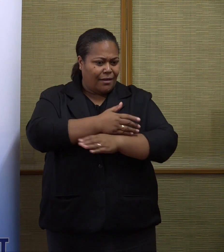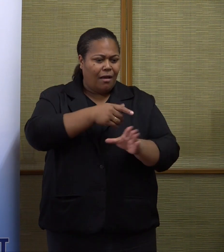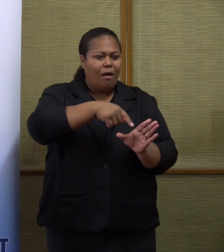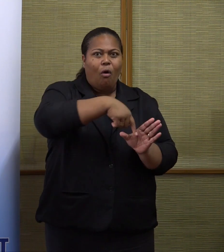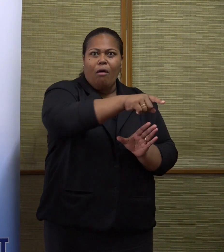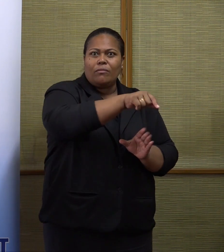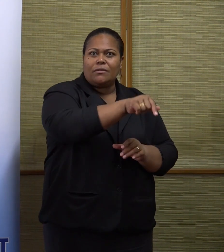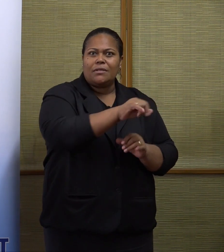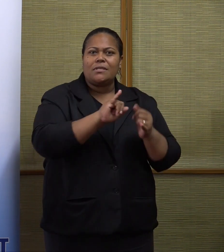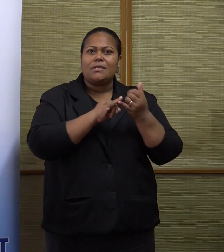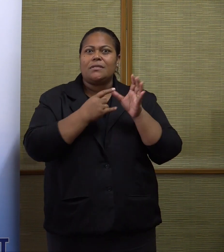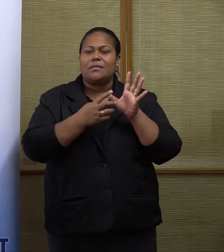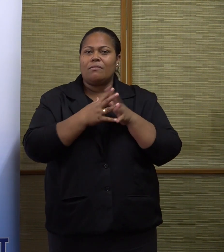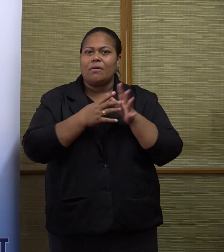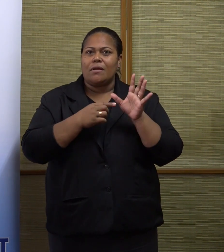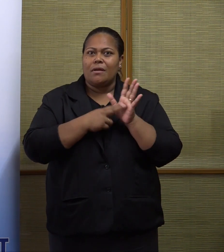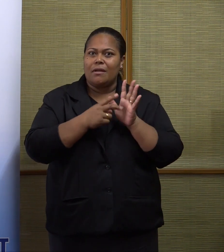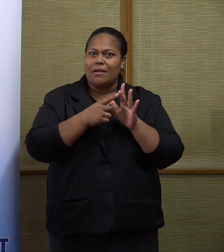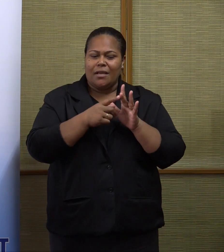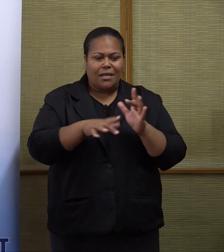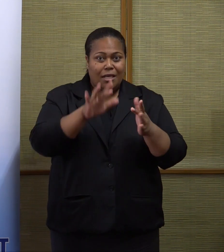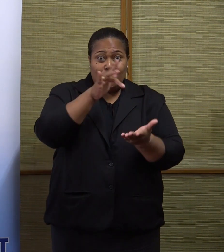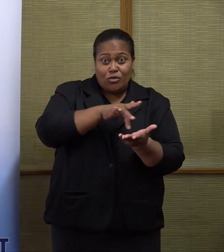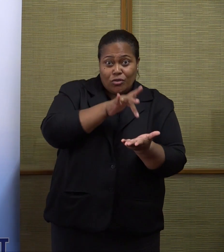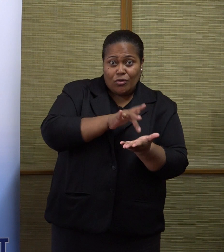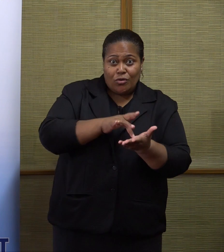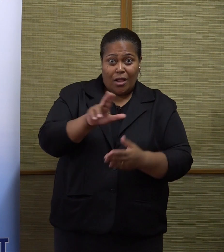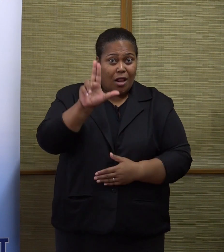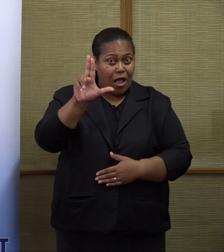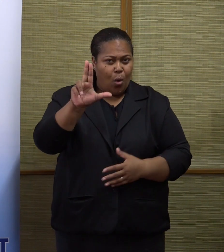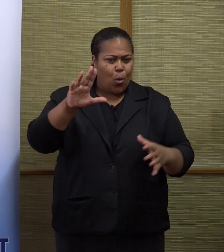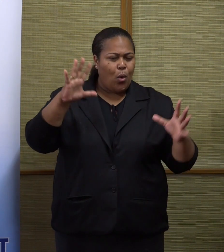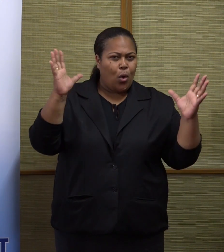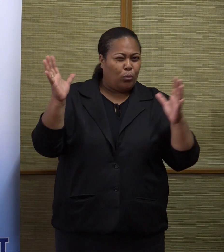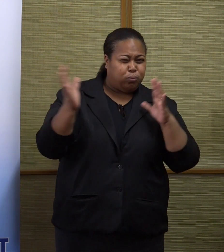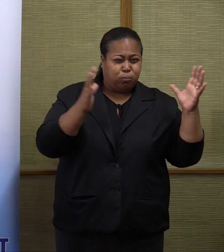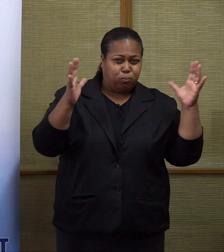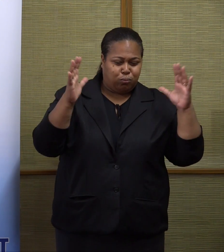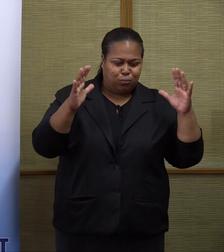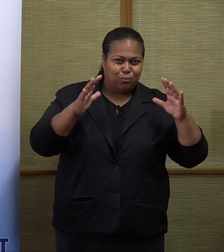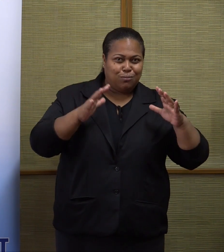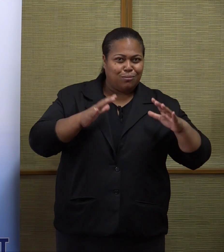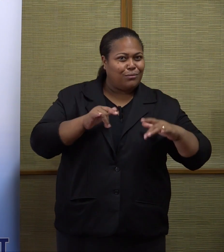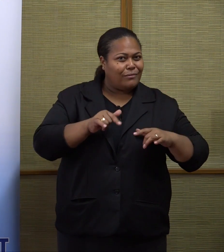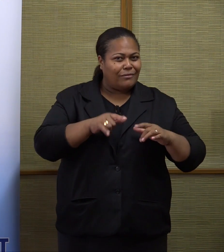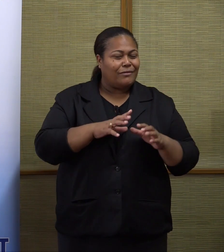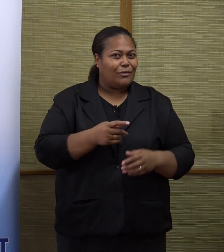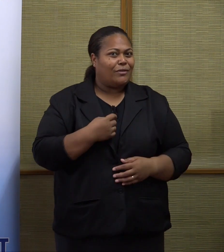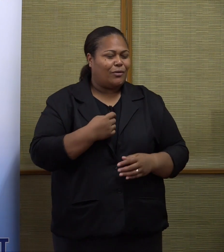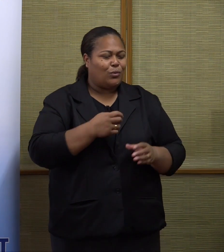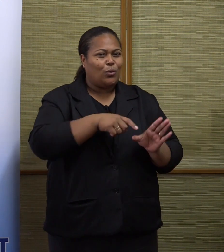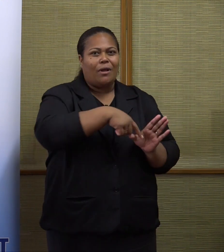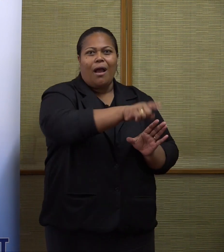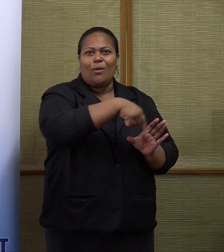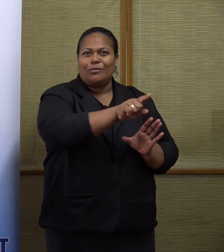sweeping across the central Lau group. Its strength has dropped and it is currently heading southeast out of Fiji